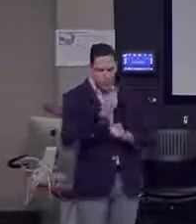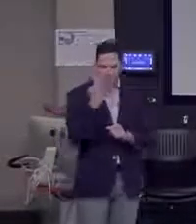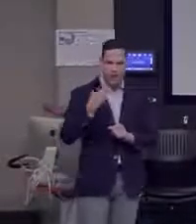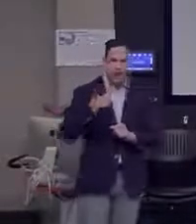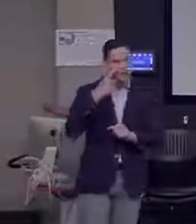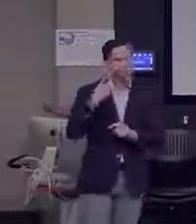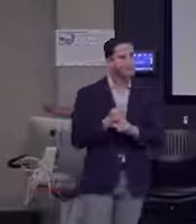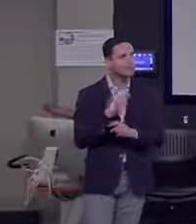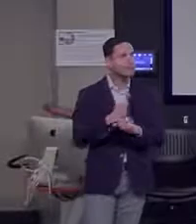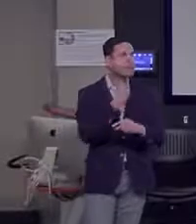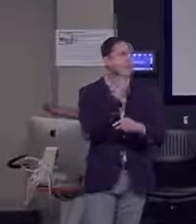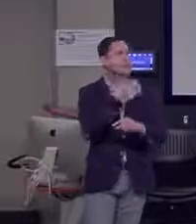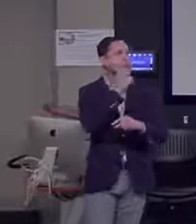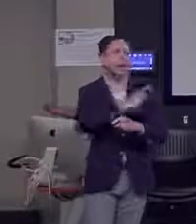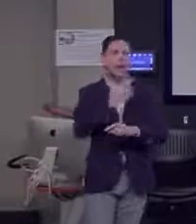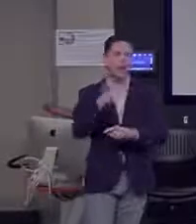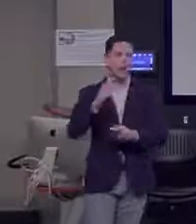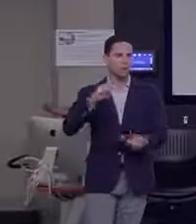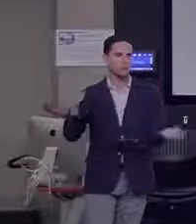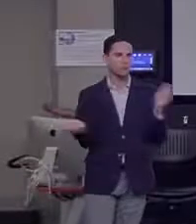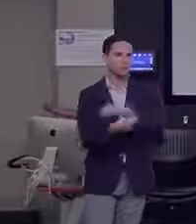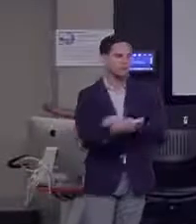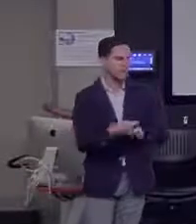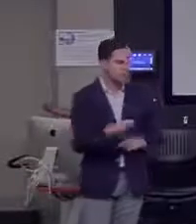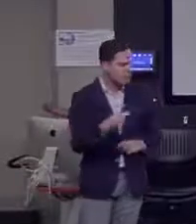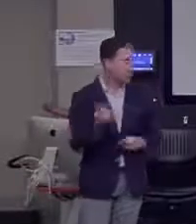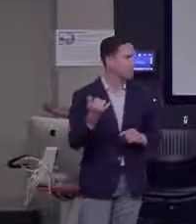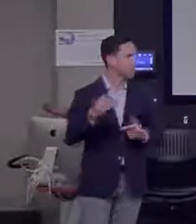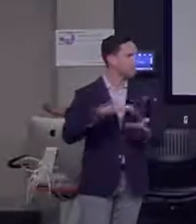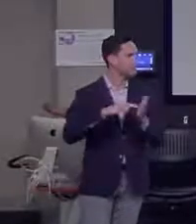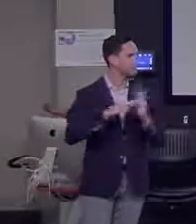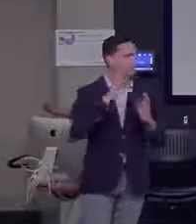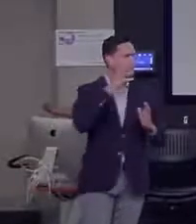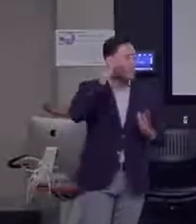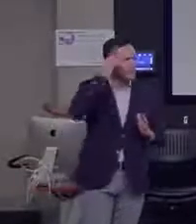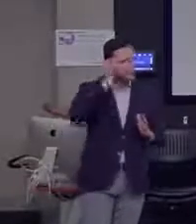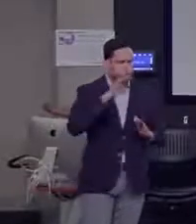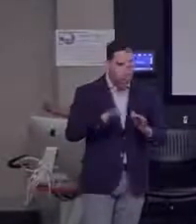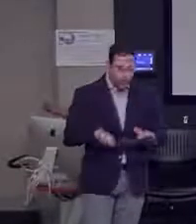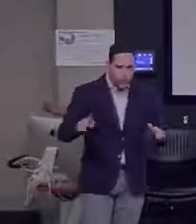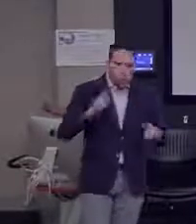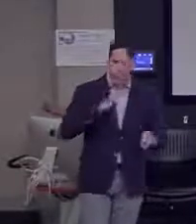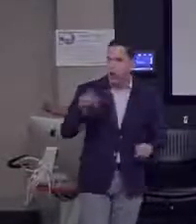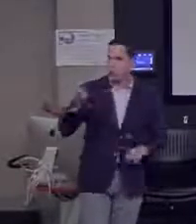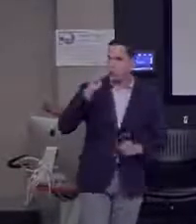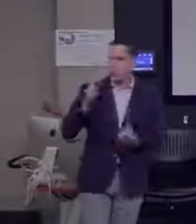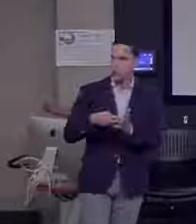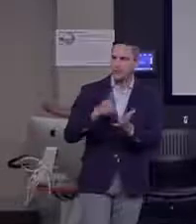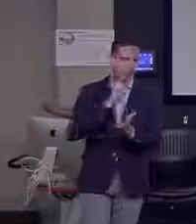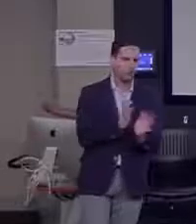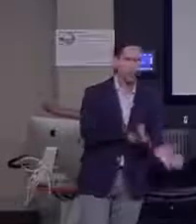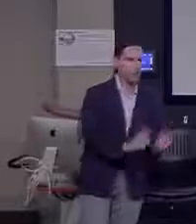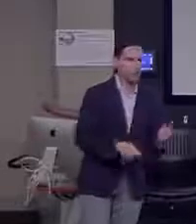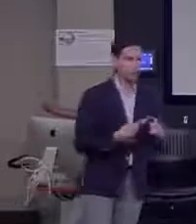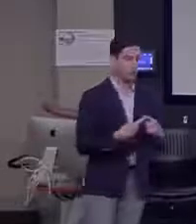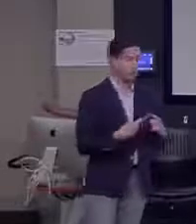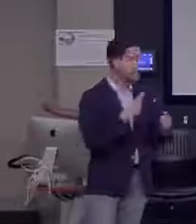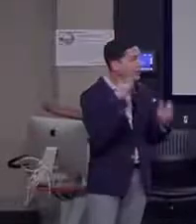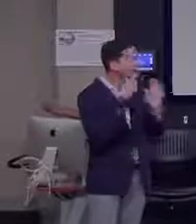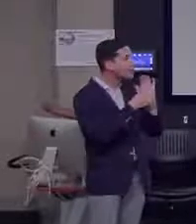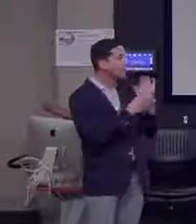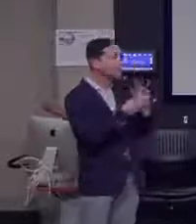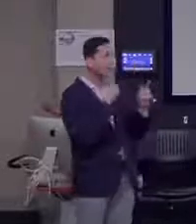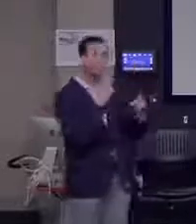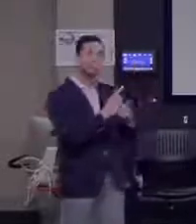life that spur parents and children to talk to each other. So, for example, here's an ordinary street light. What if a